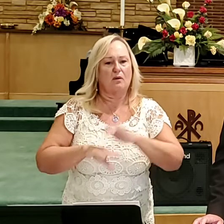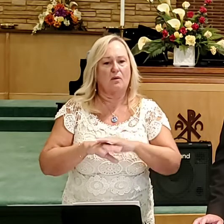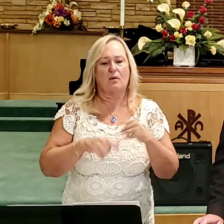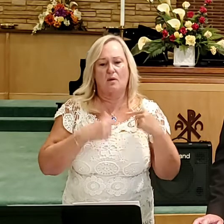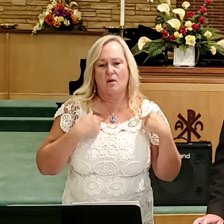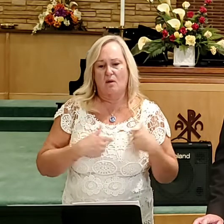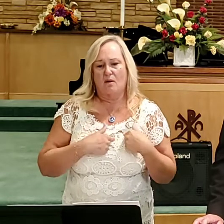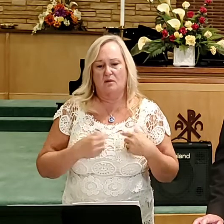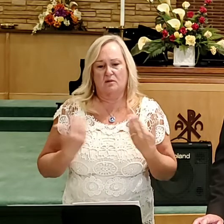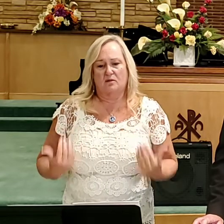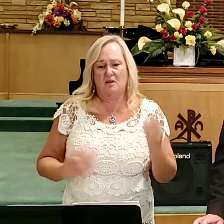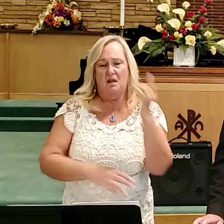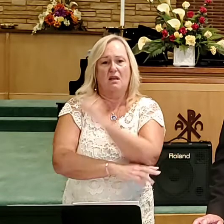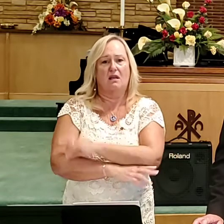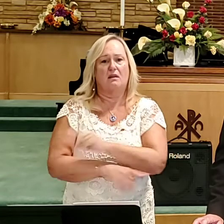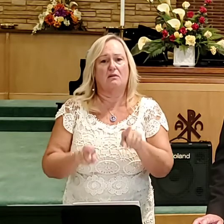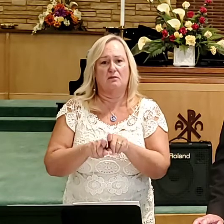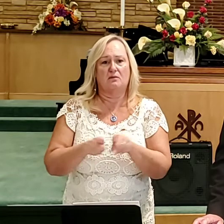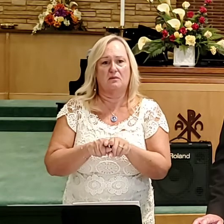day as well.